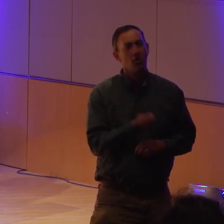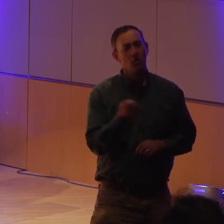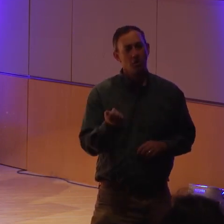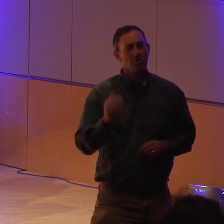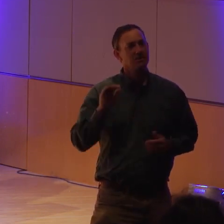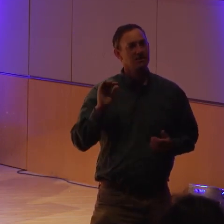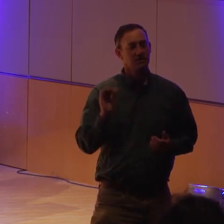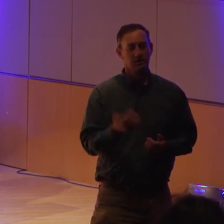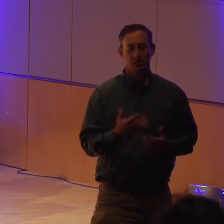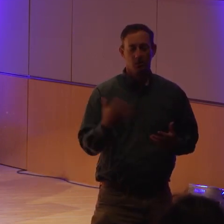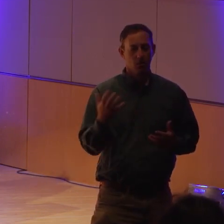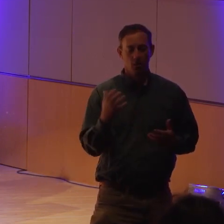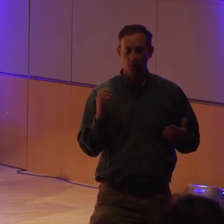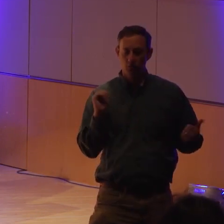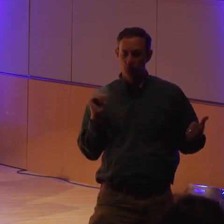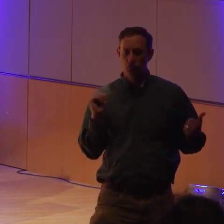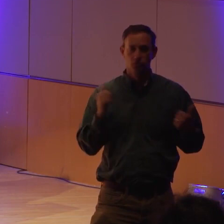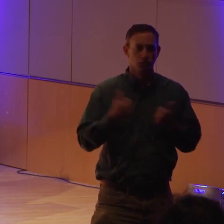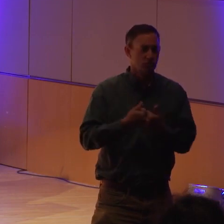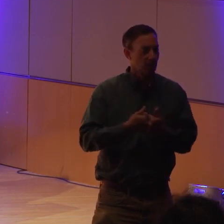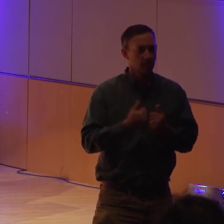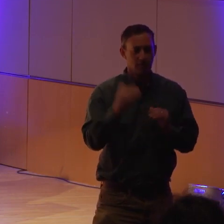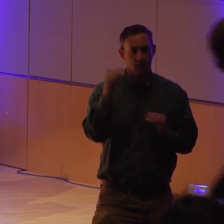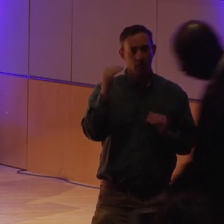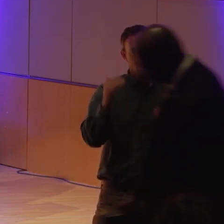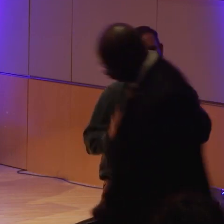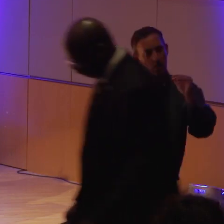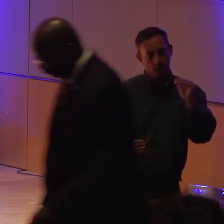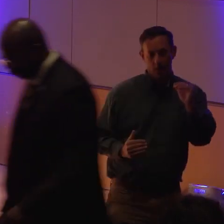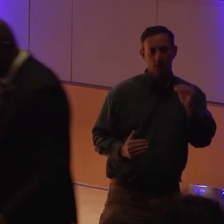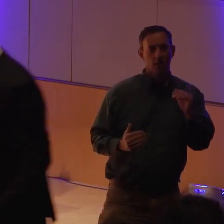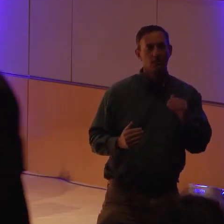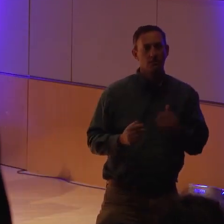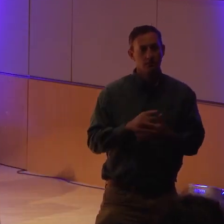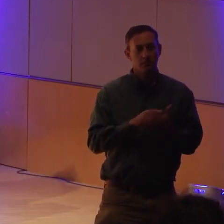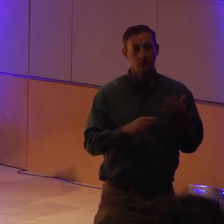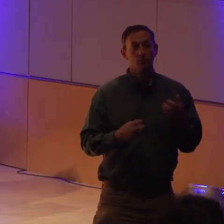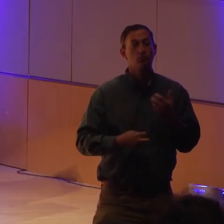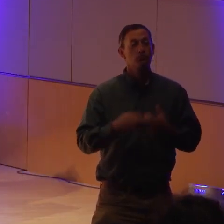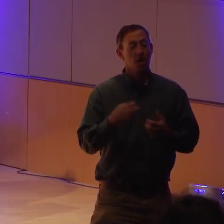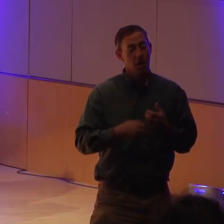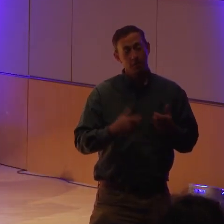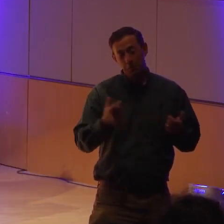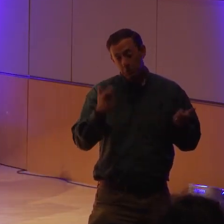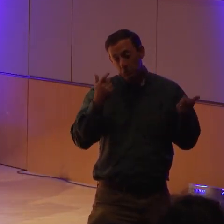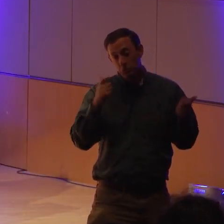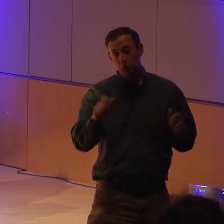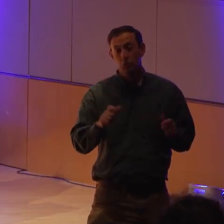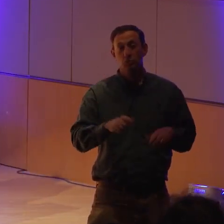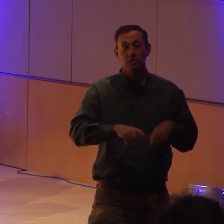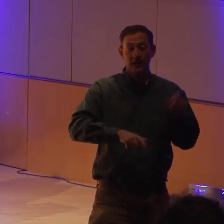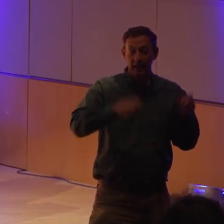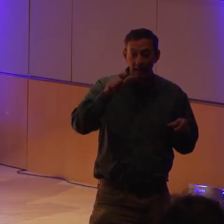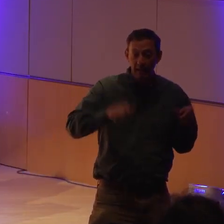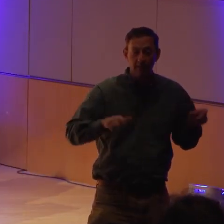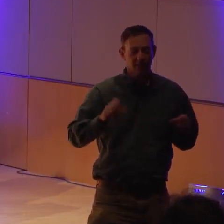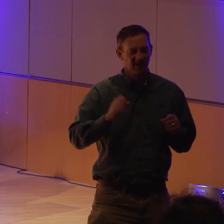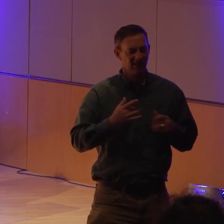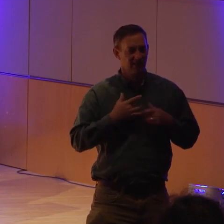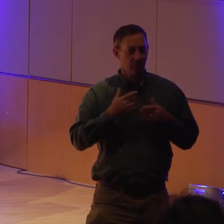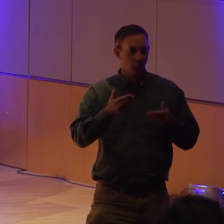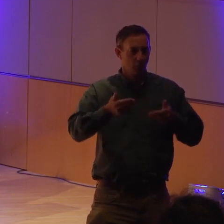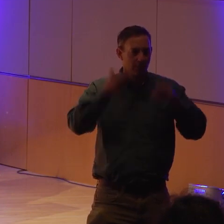seemingly insurmountable sources of inequities. The problem seems so large that individually, it can be